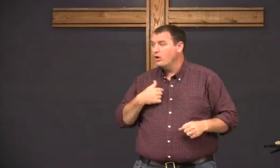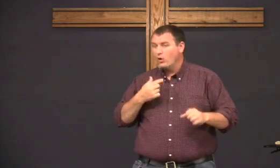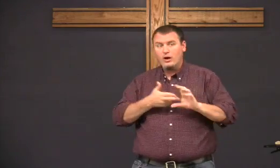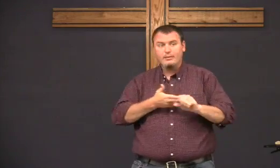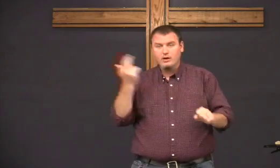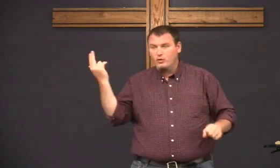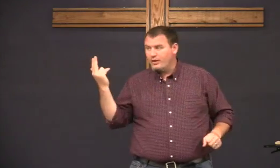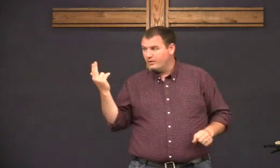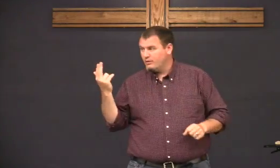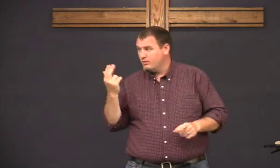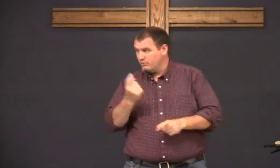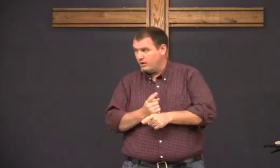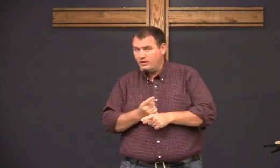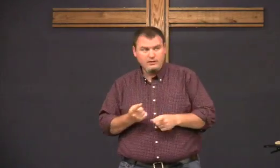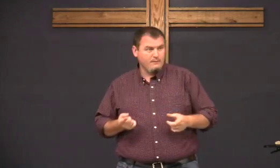or I'm going to quit. Right?